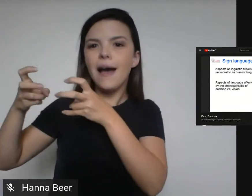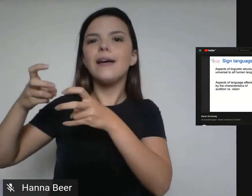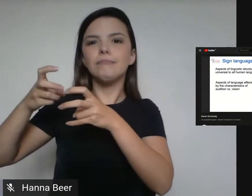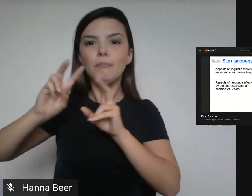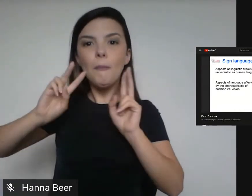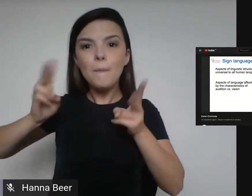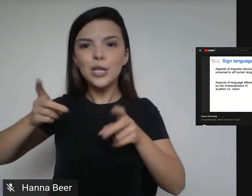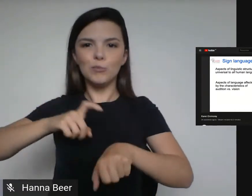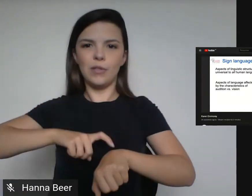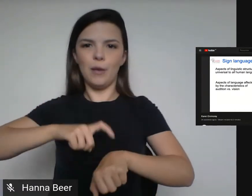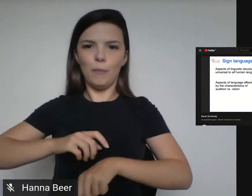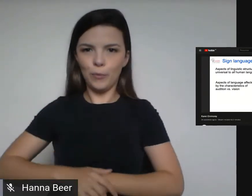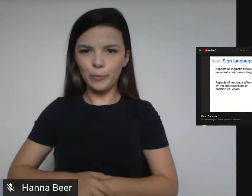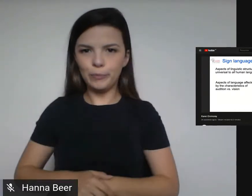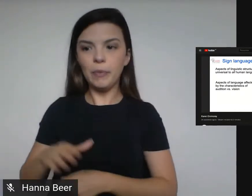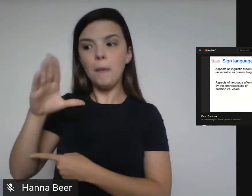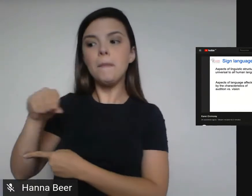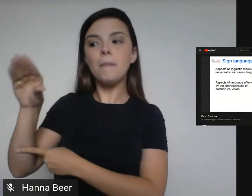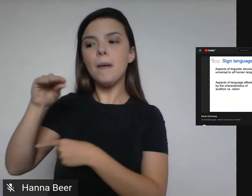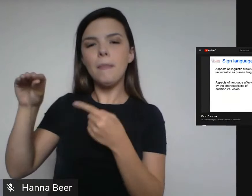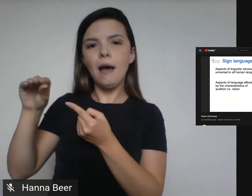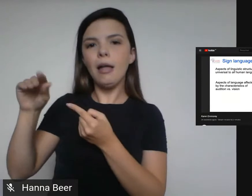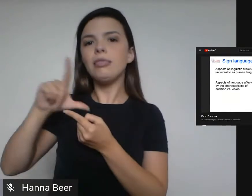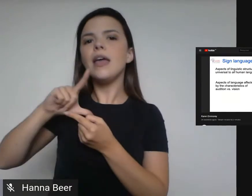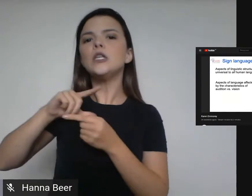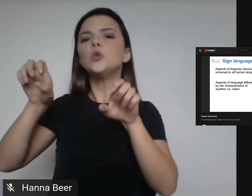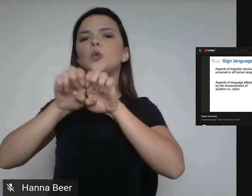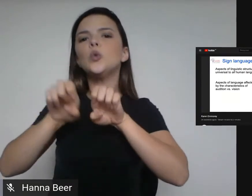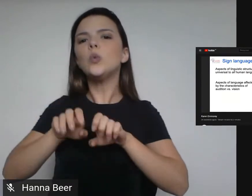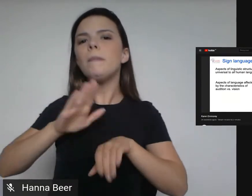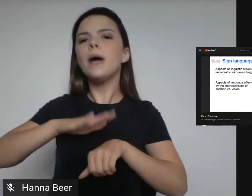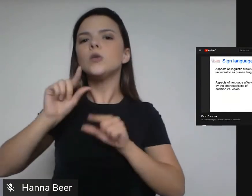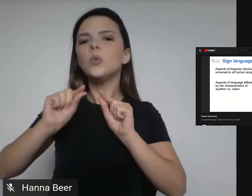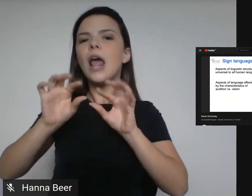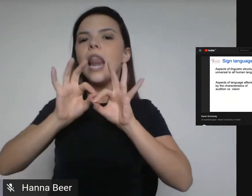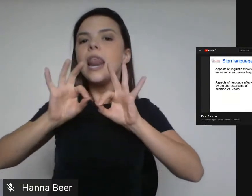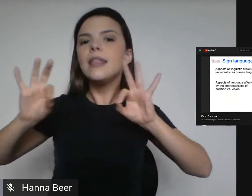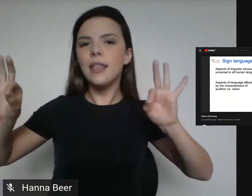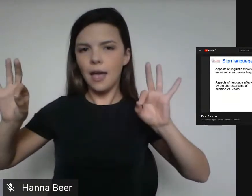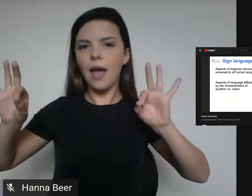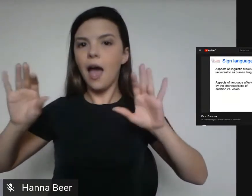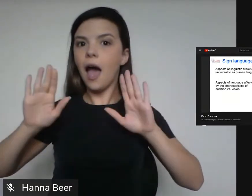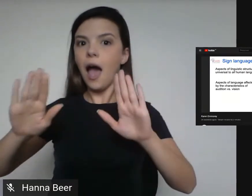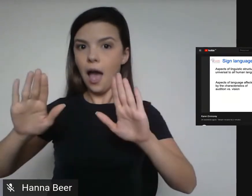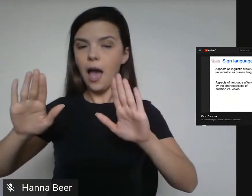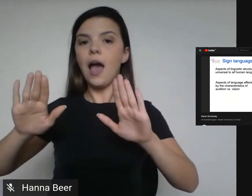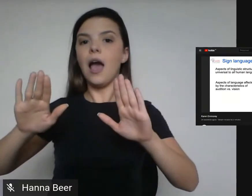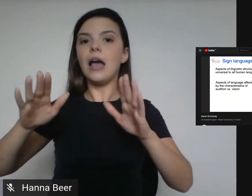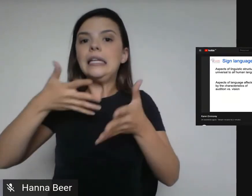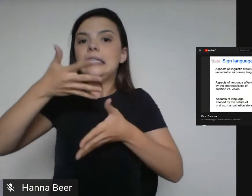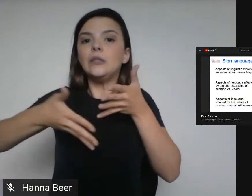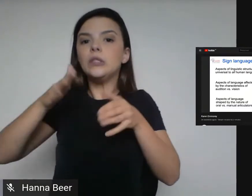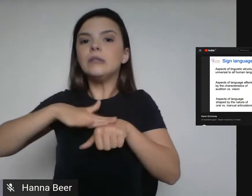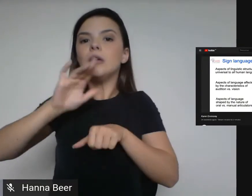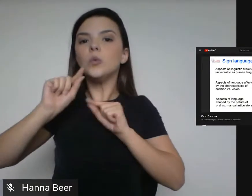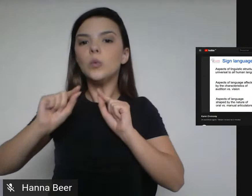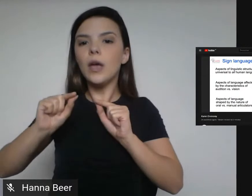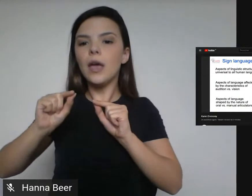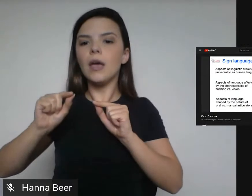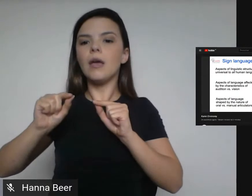spoken languages or speech tend to have much more linear structure. Sign languages tend to have more simultaneous structure.